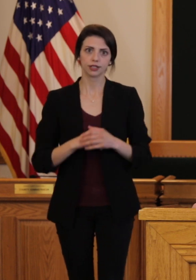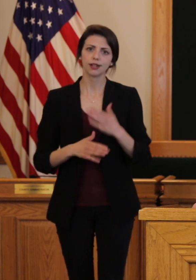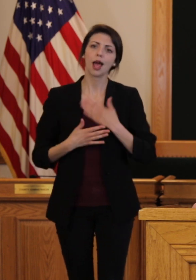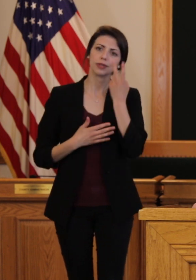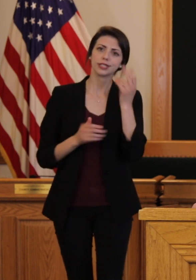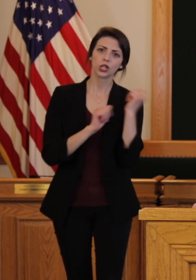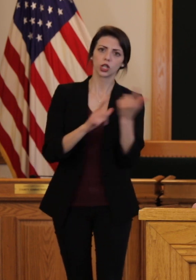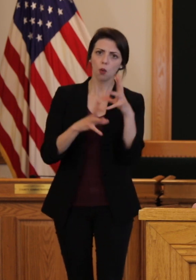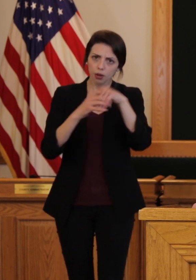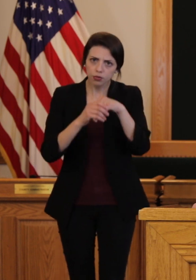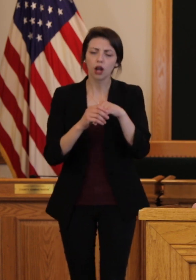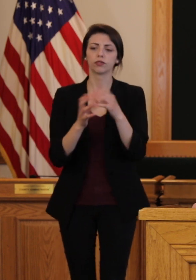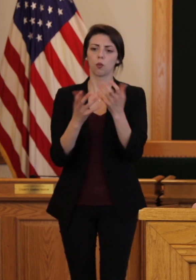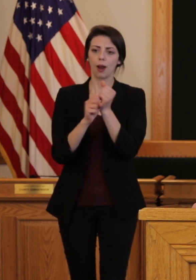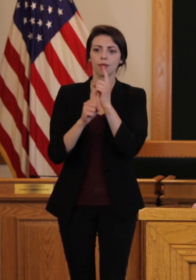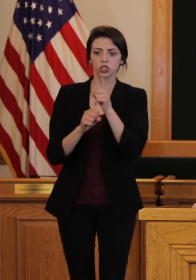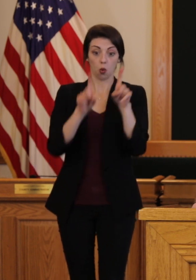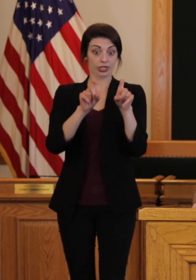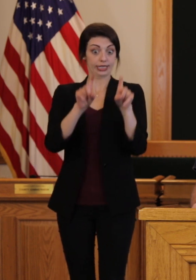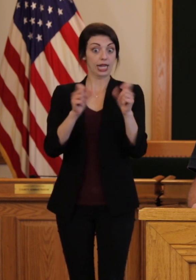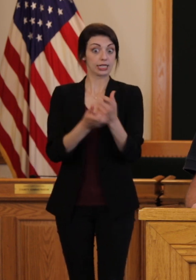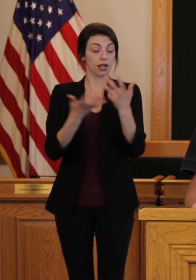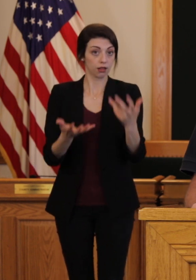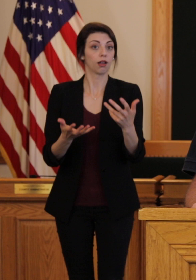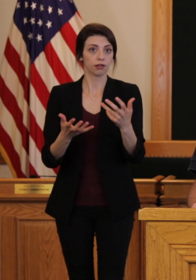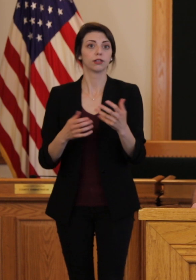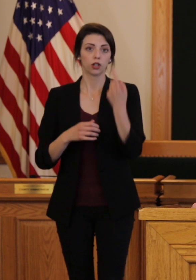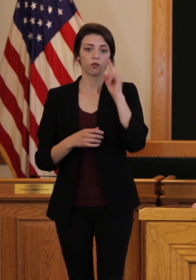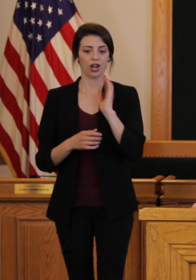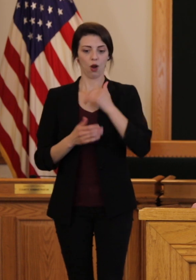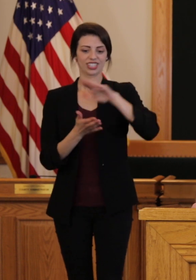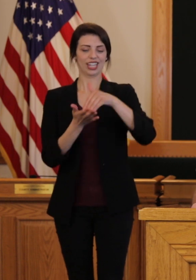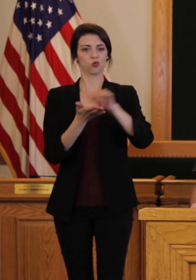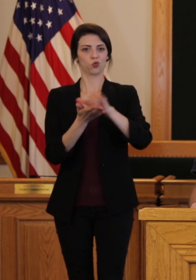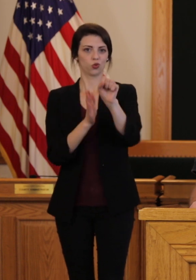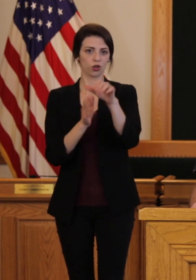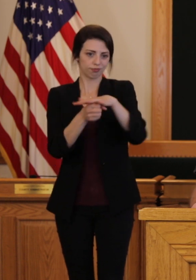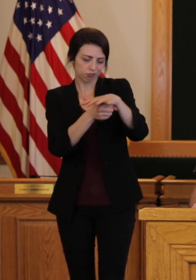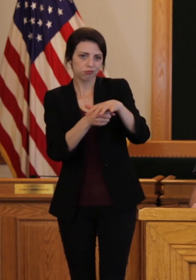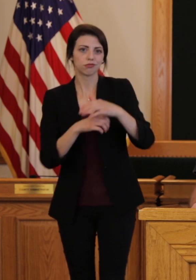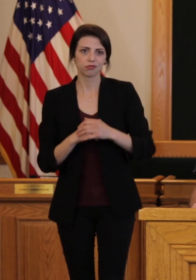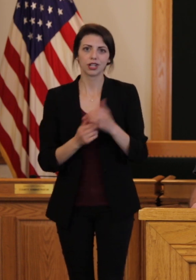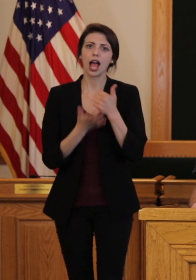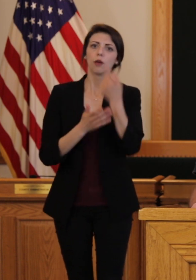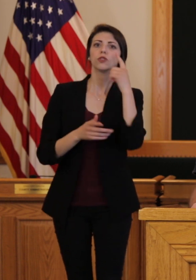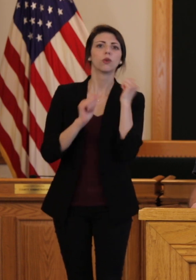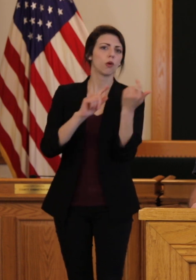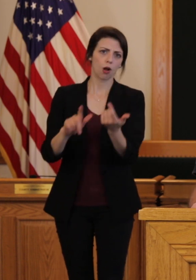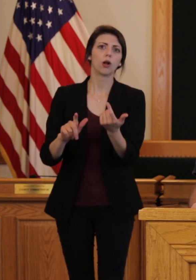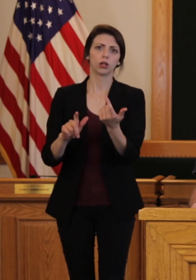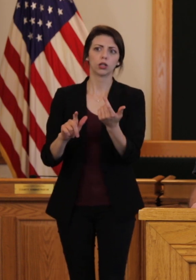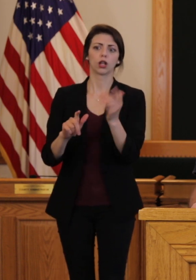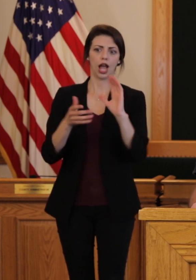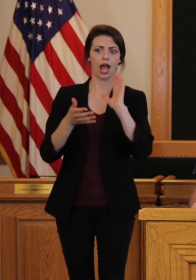part to keep the testing numbers high for the Central New York region. It helps all of us to better data for our regional numbers